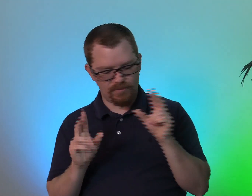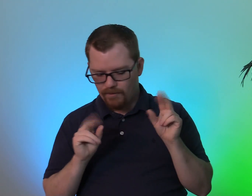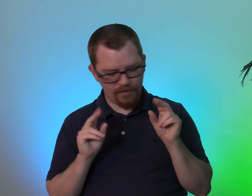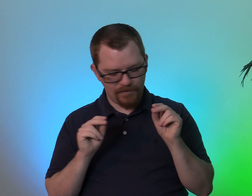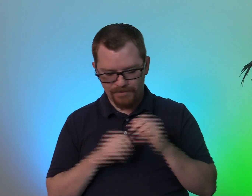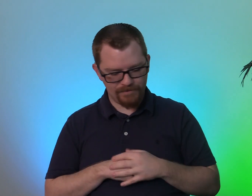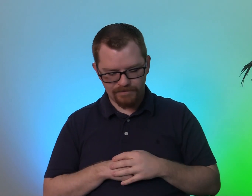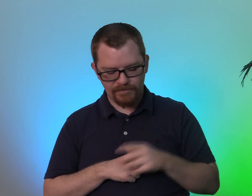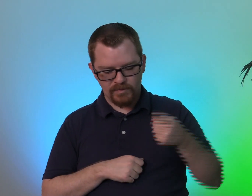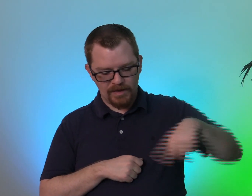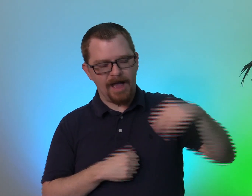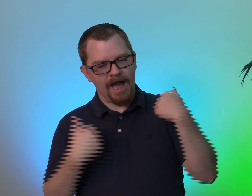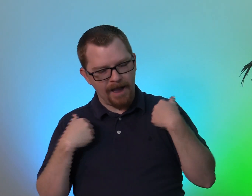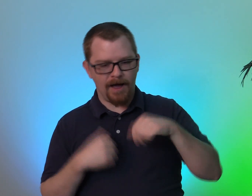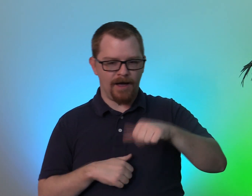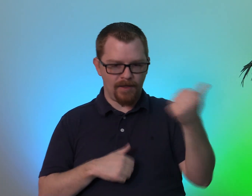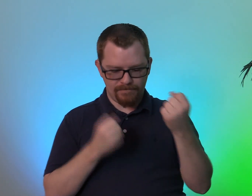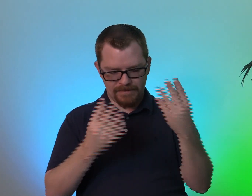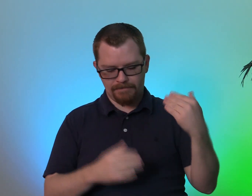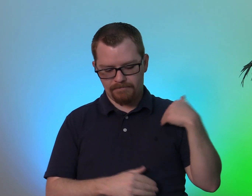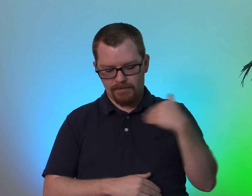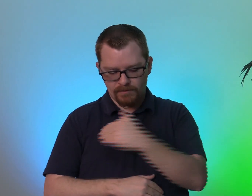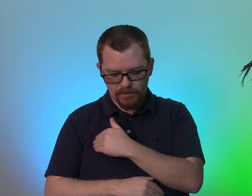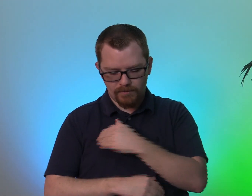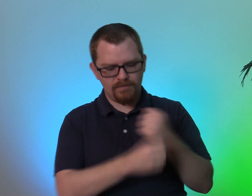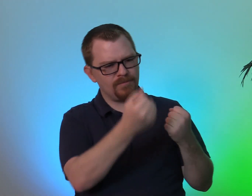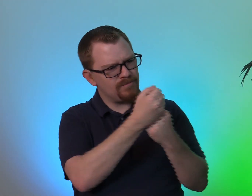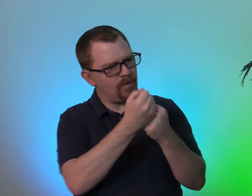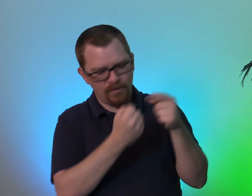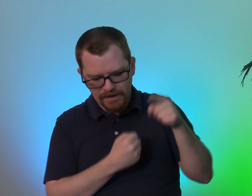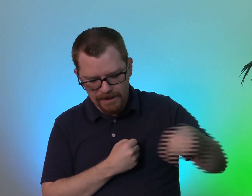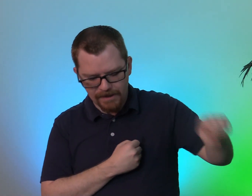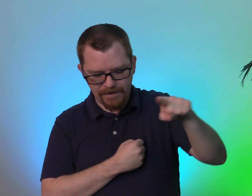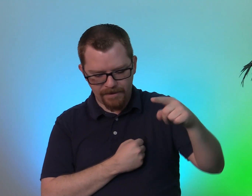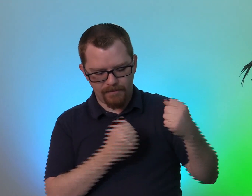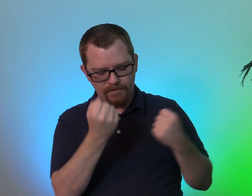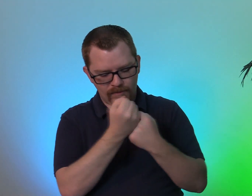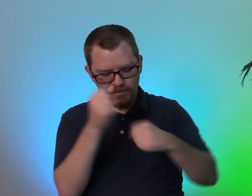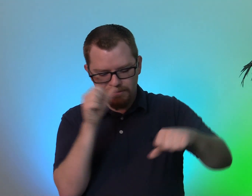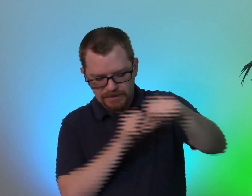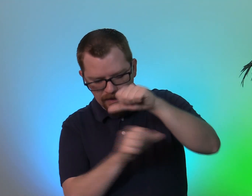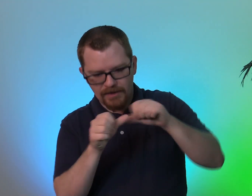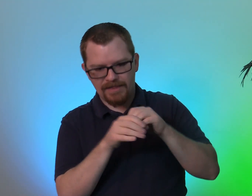each of those people are not alone. They have other members that support them,